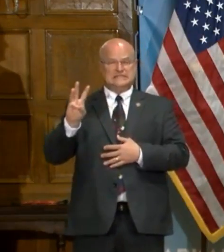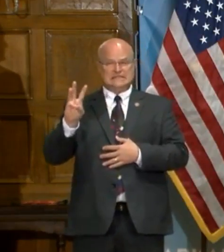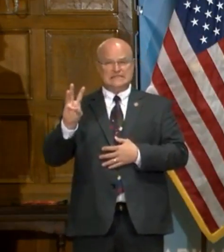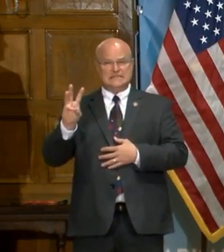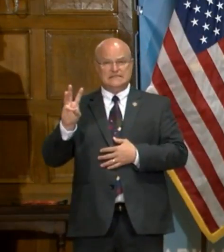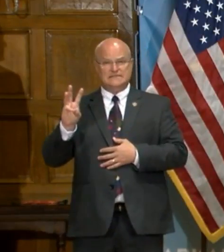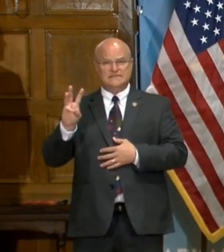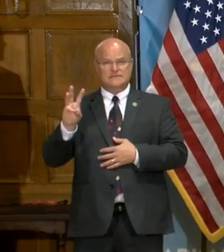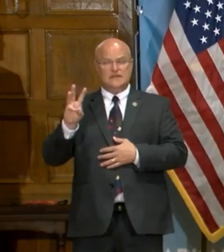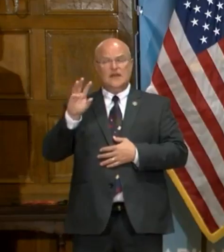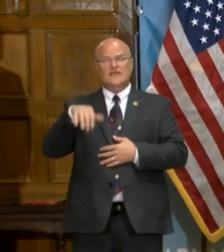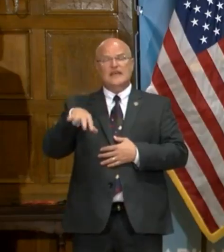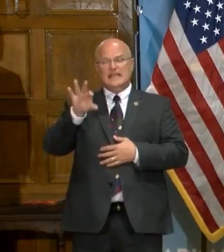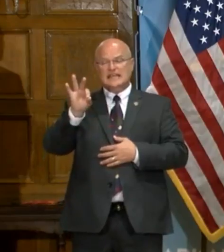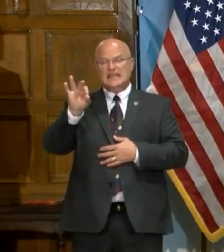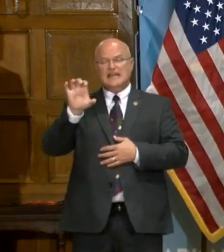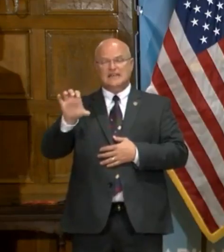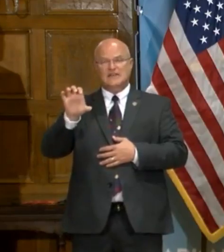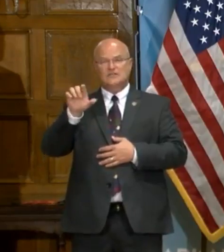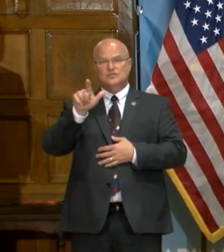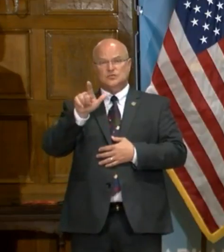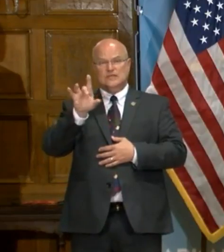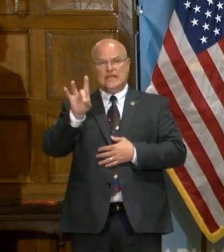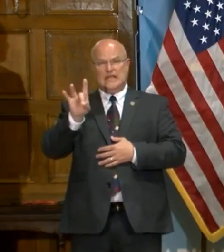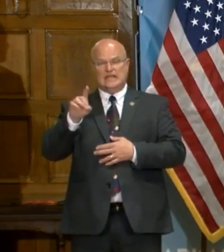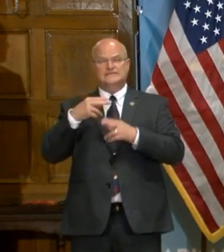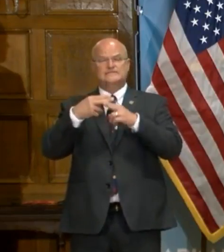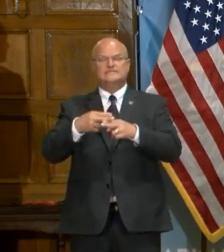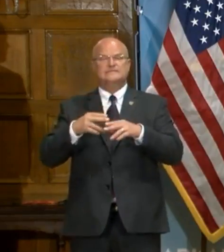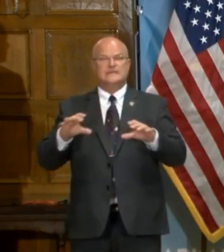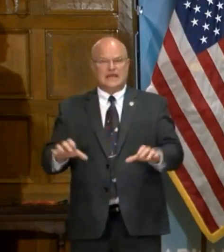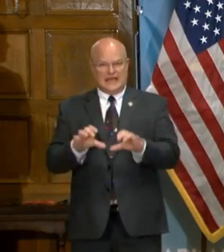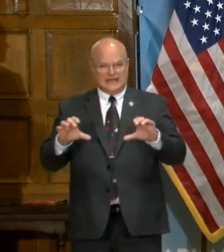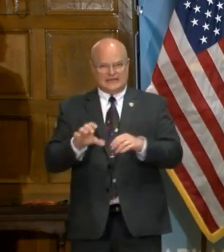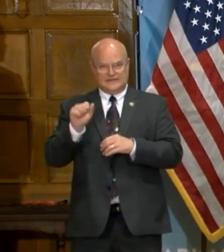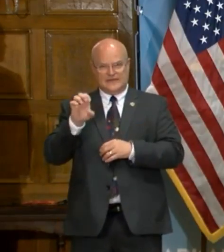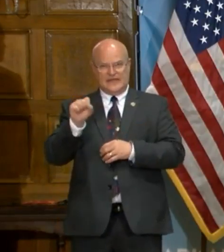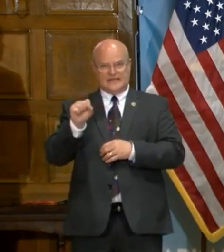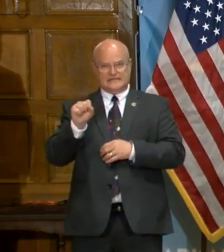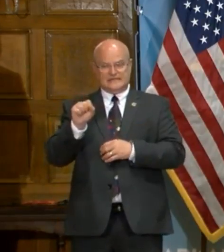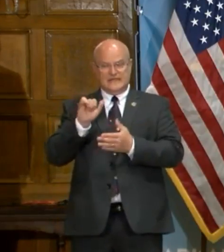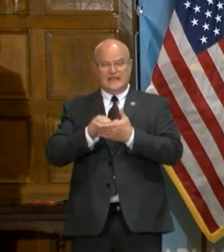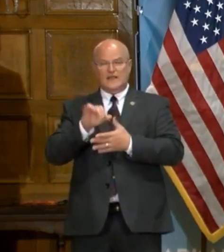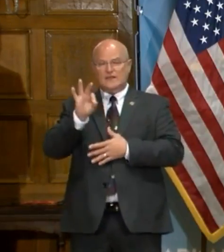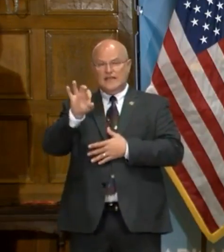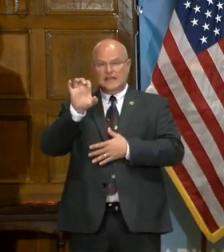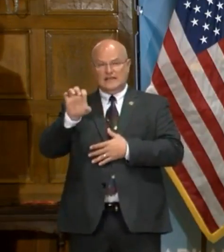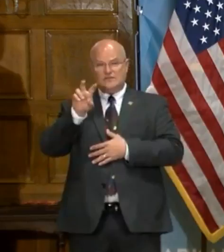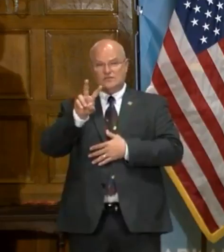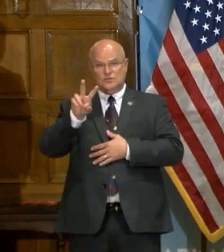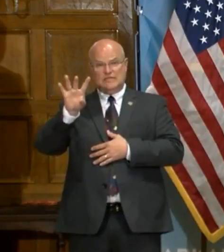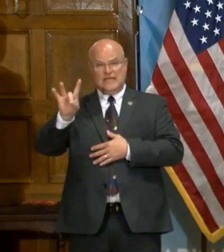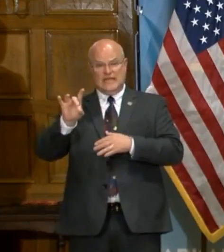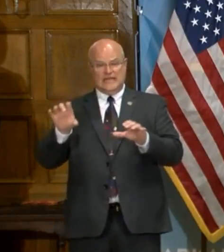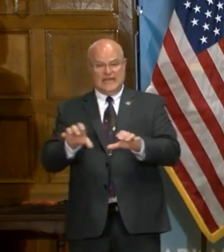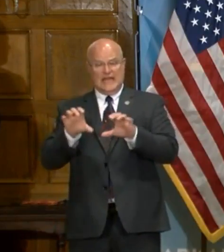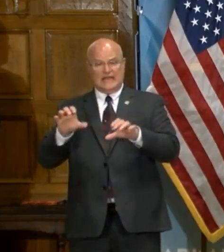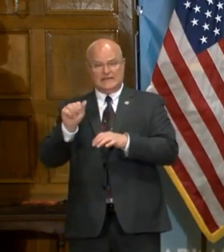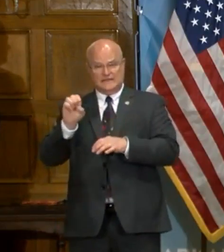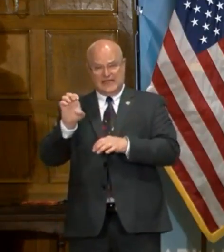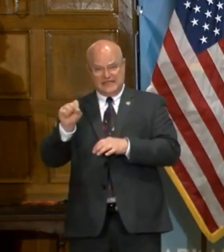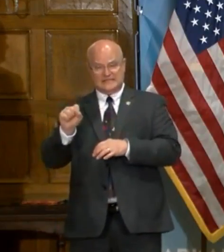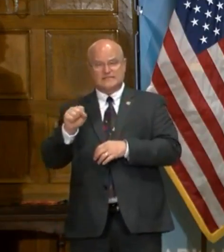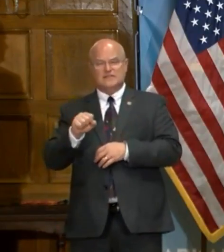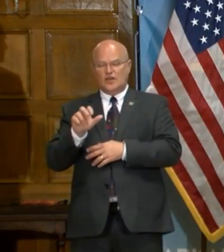4,366. Of those, 928 are considered active cases. Of those 928 active